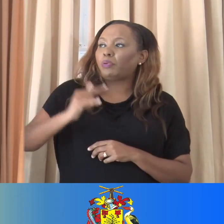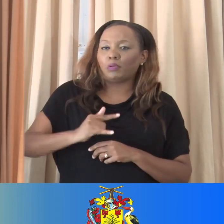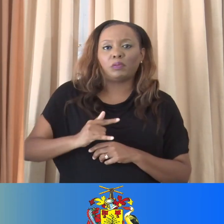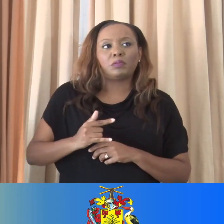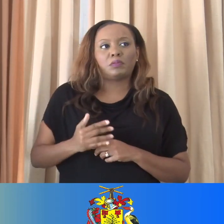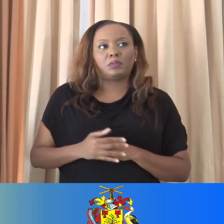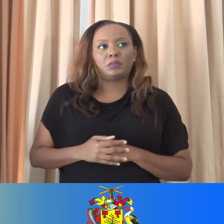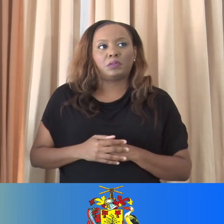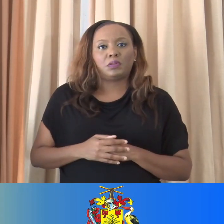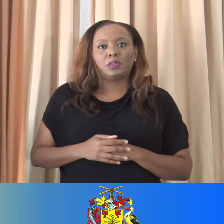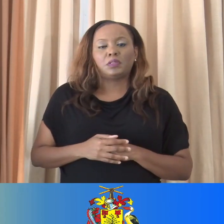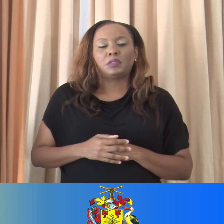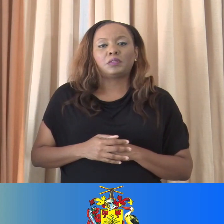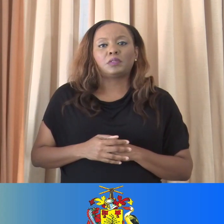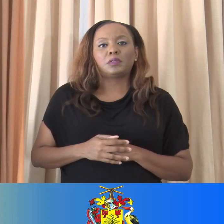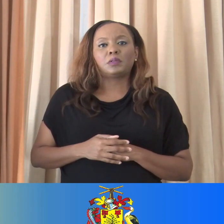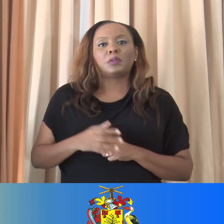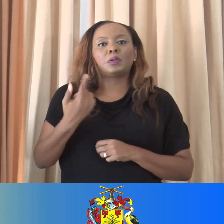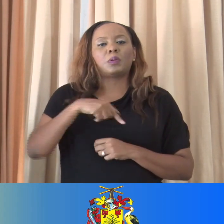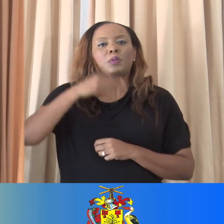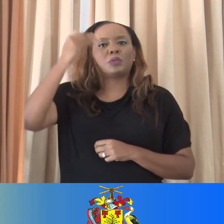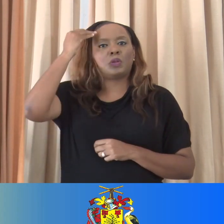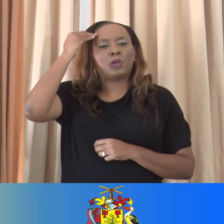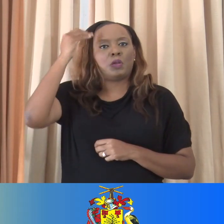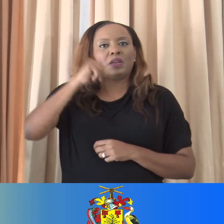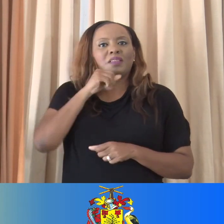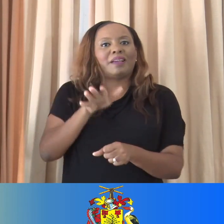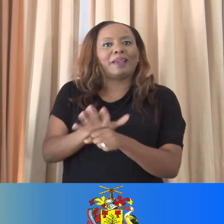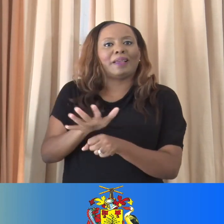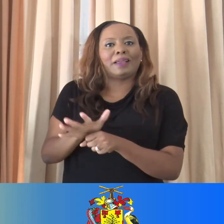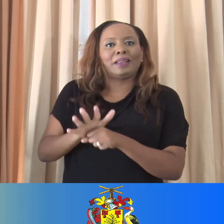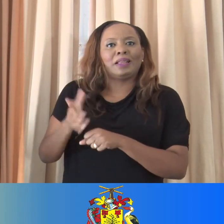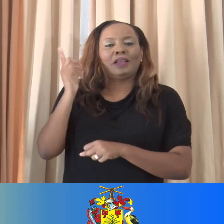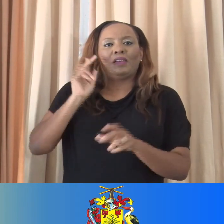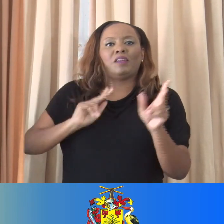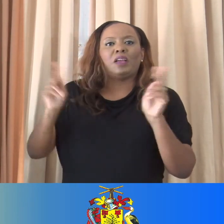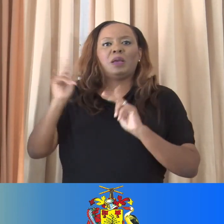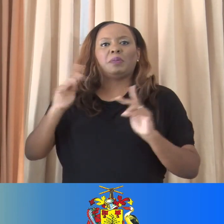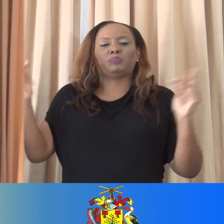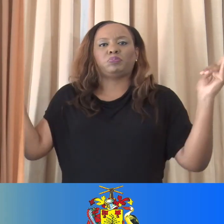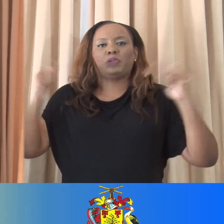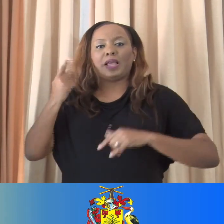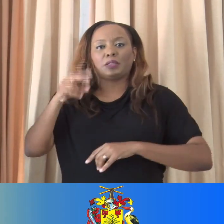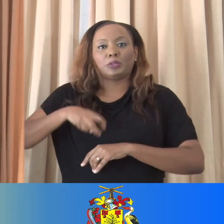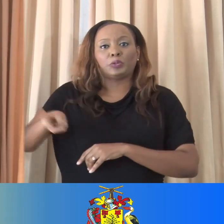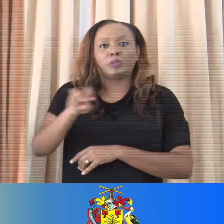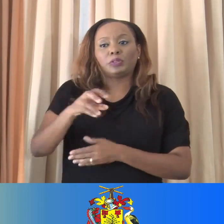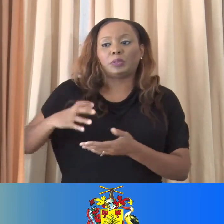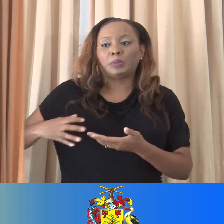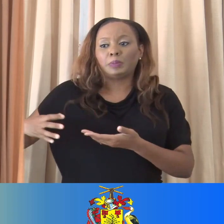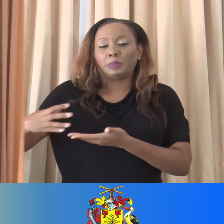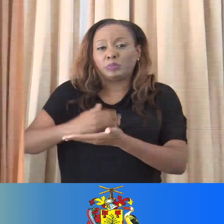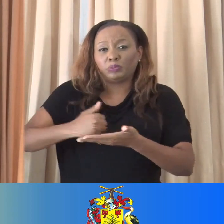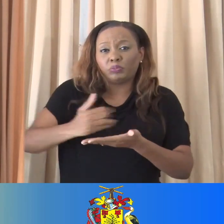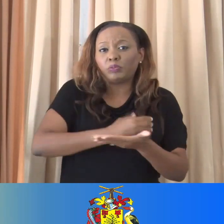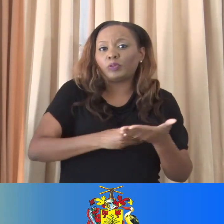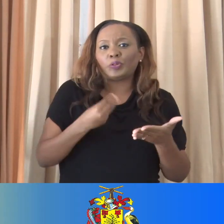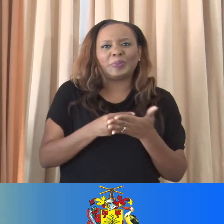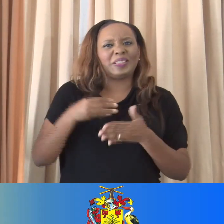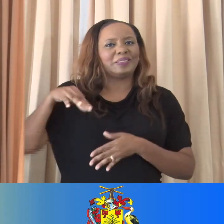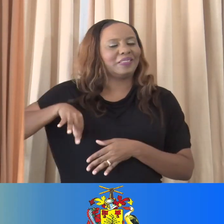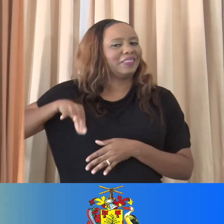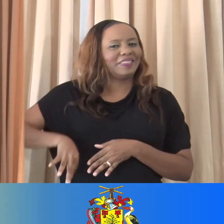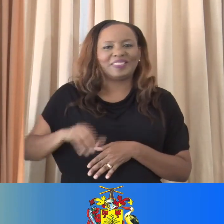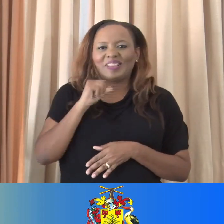a number of routes. Almost at the same time as that happened, travel advisories were issued by some of our major